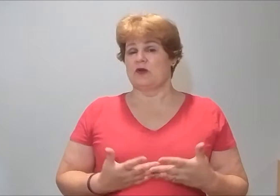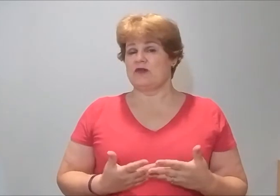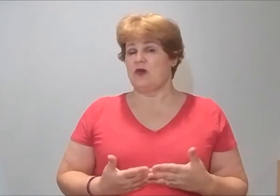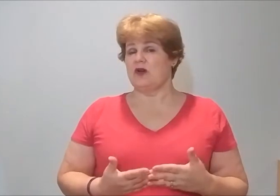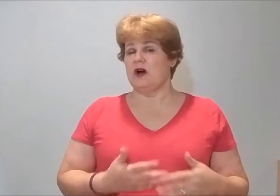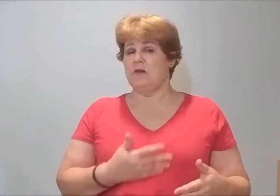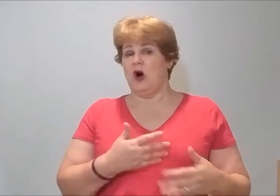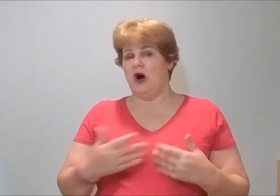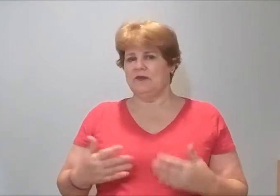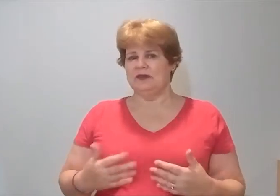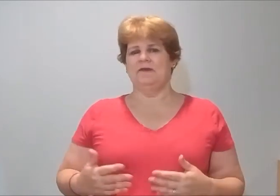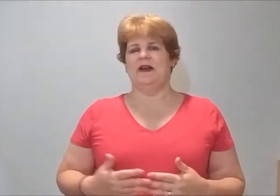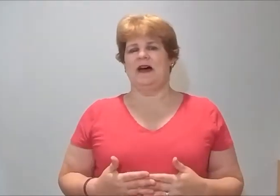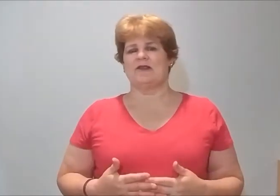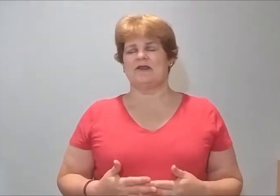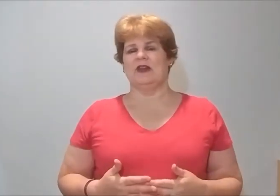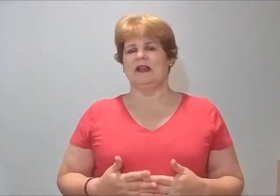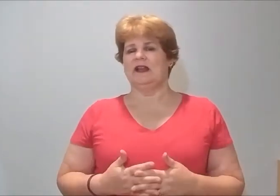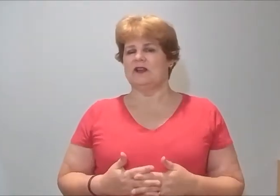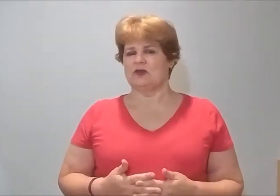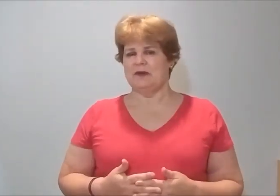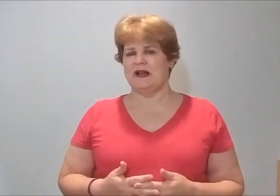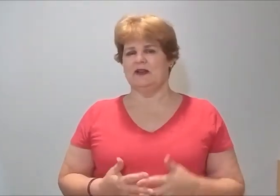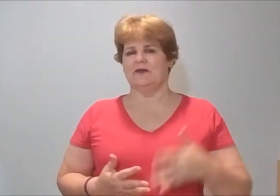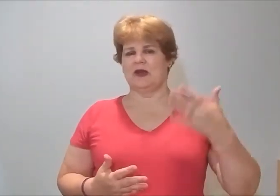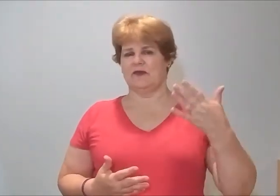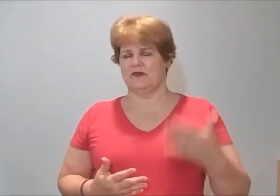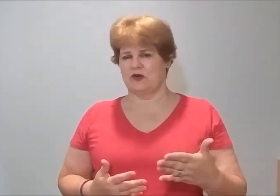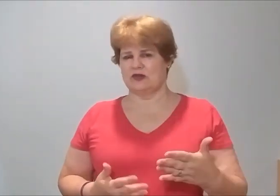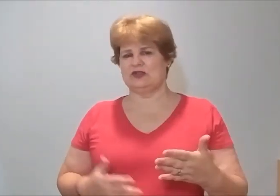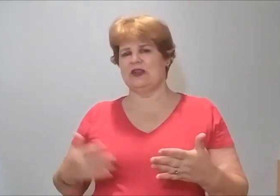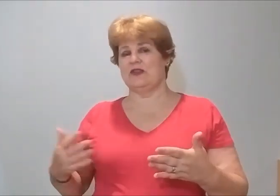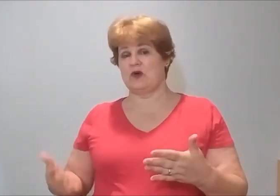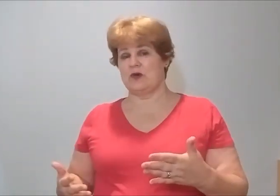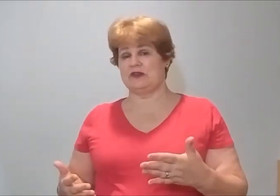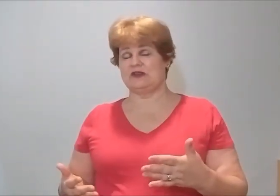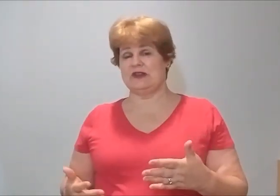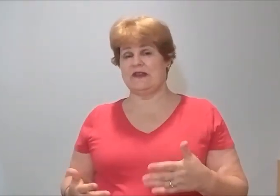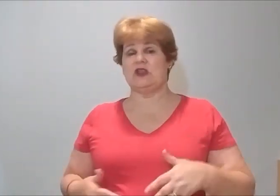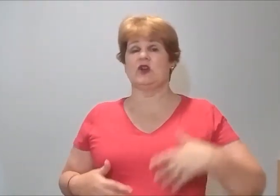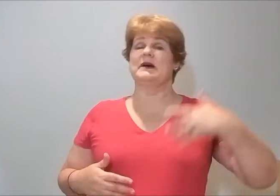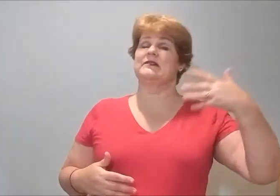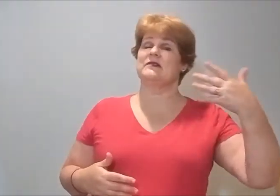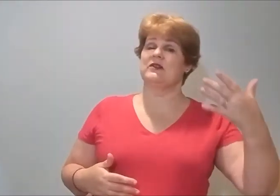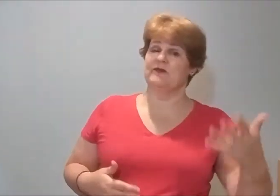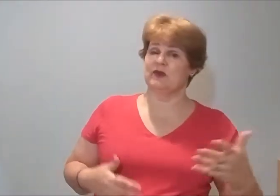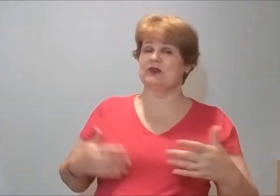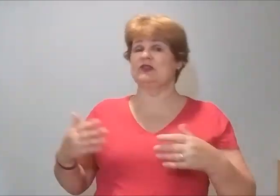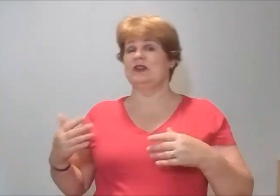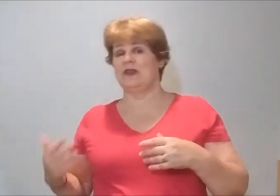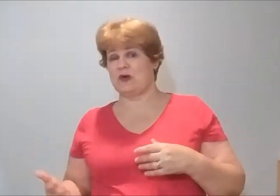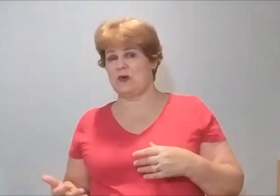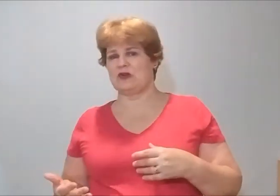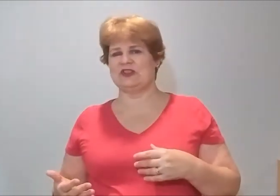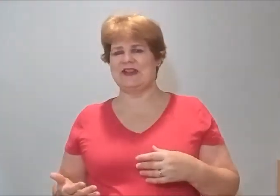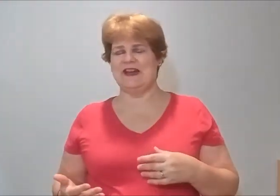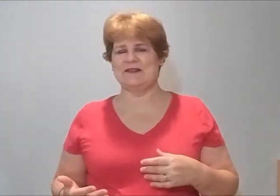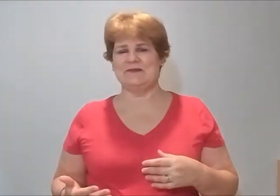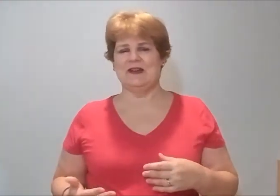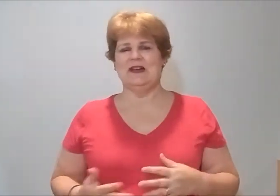don't come awfully fast and it is repetitive. We have the verse and the chorus, and then you go back and sing the verse and the chorus again.